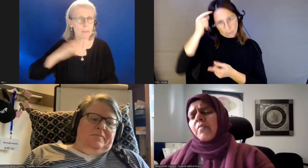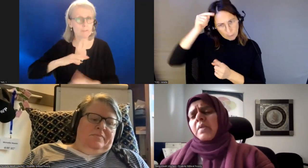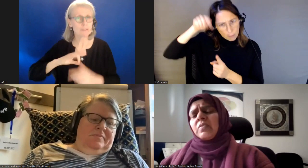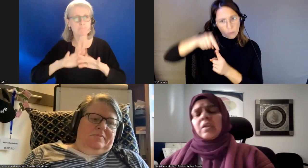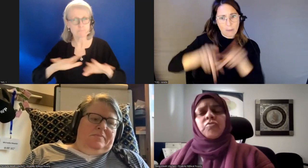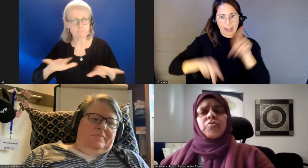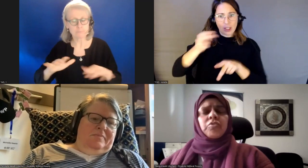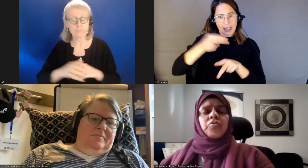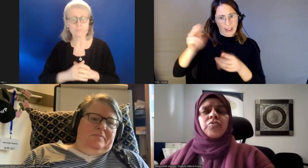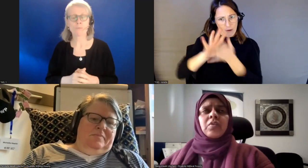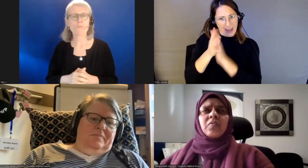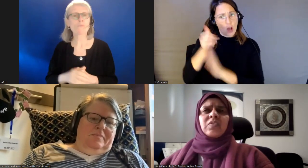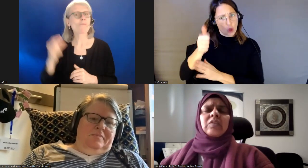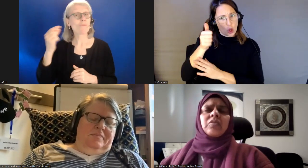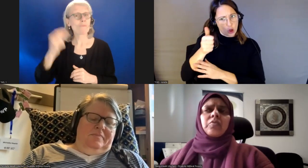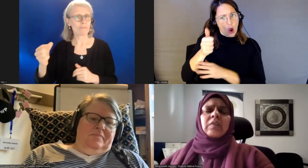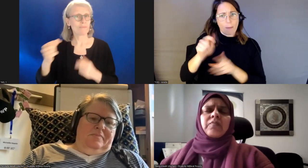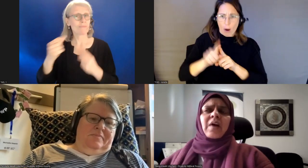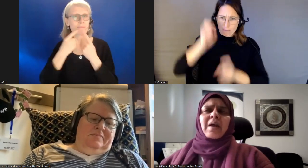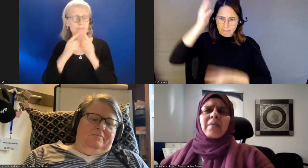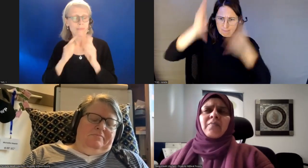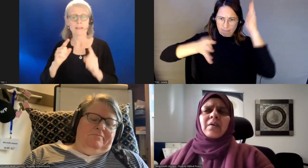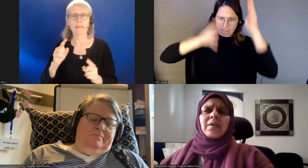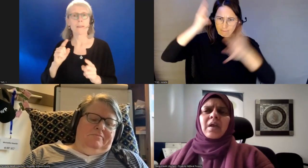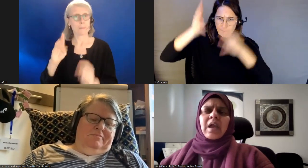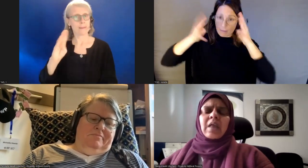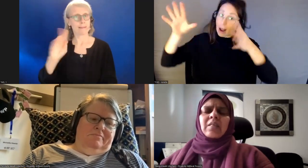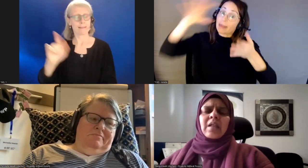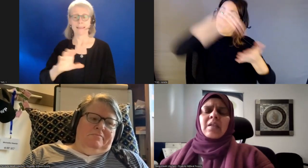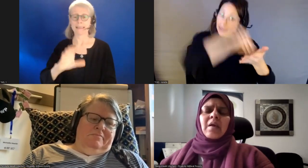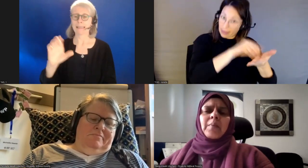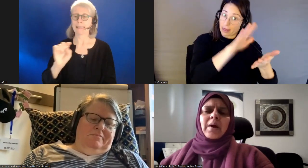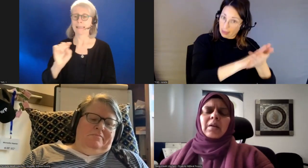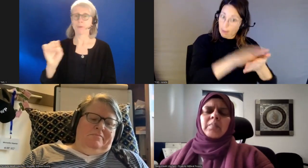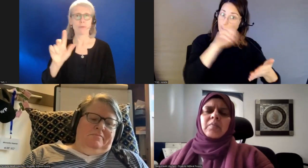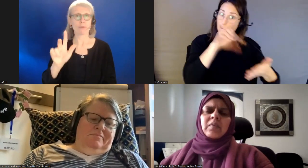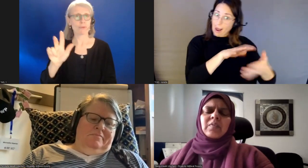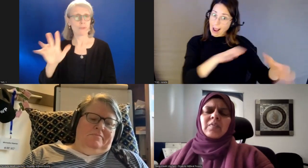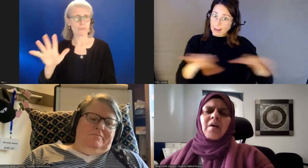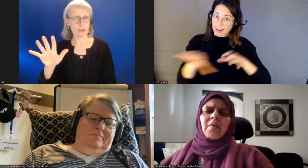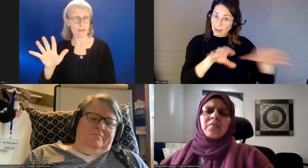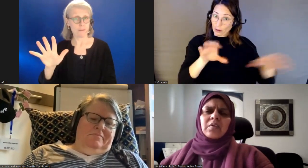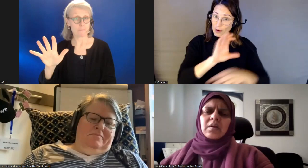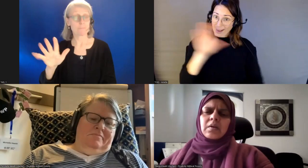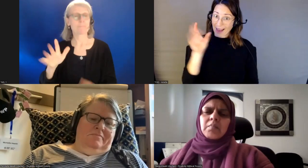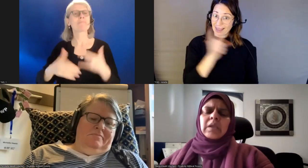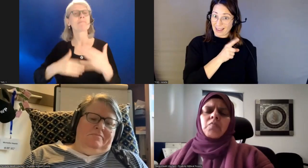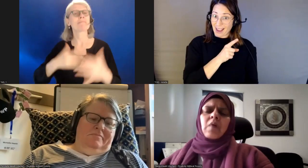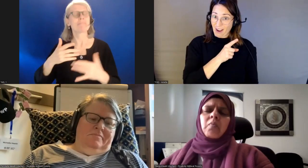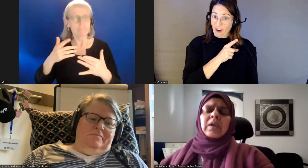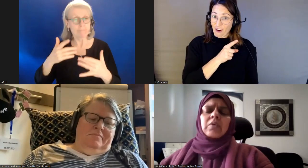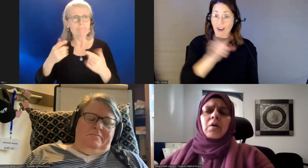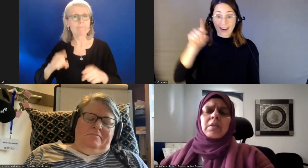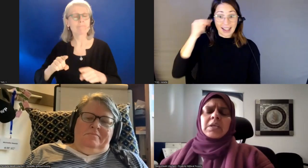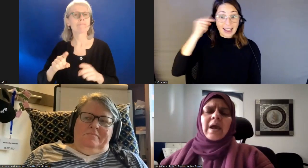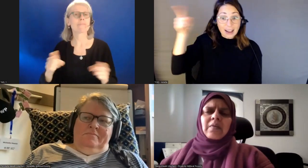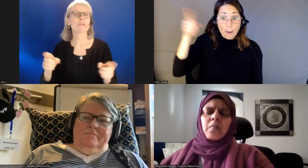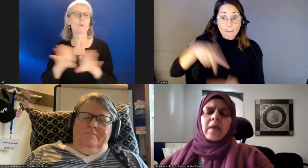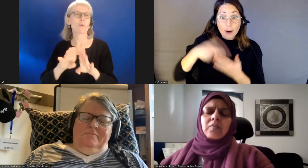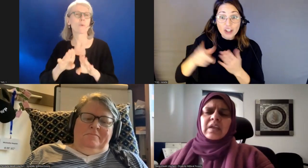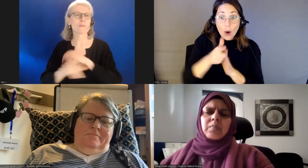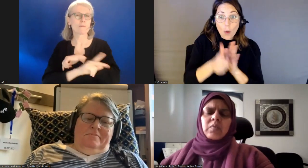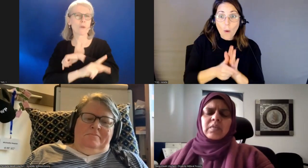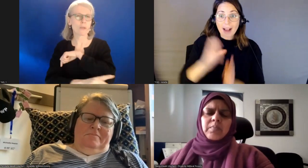So government introduced C-35, and then Parliament was dissolved. Meanwhile, we had already